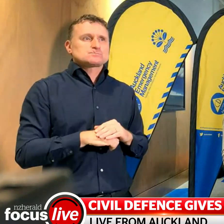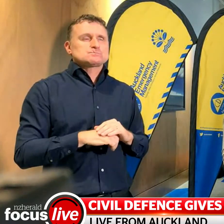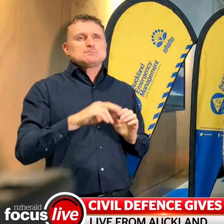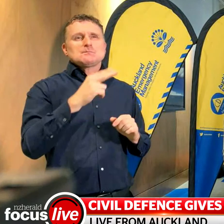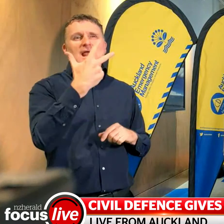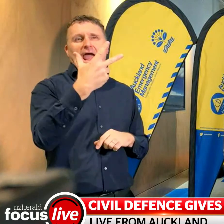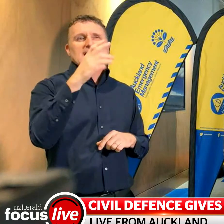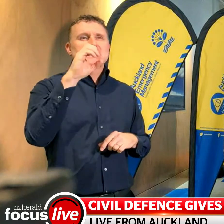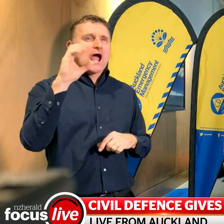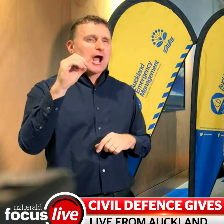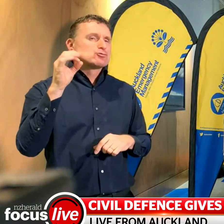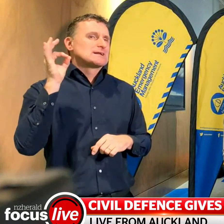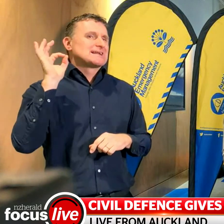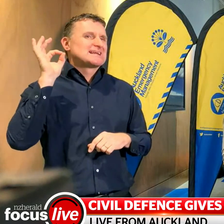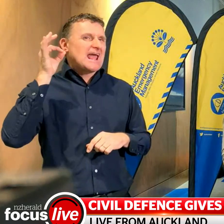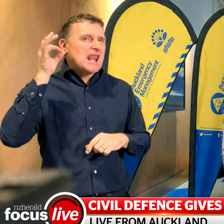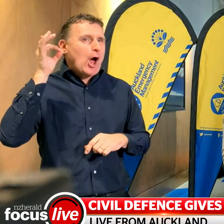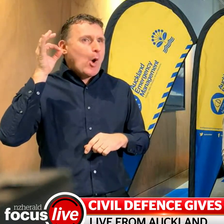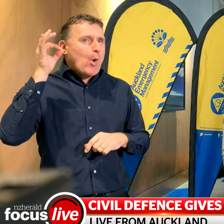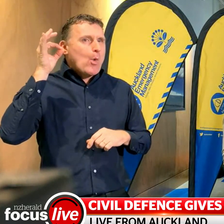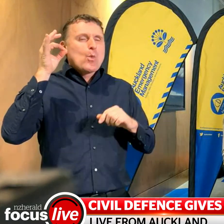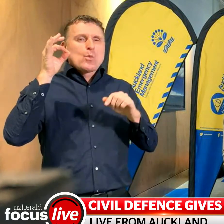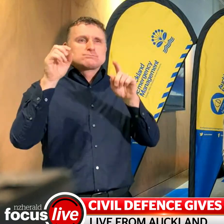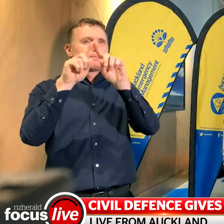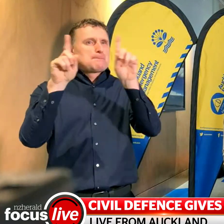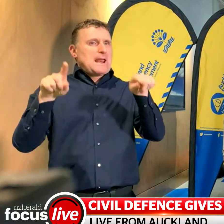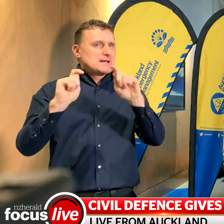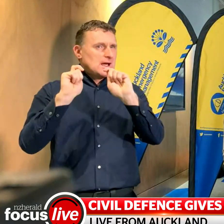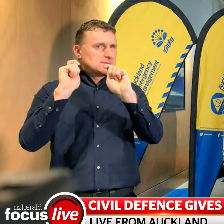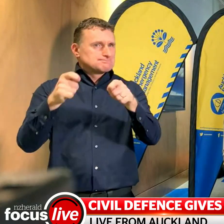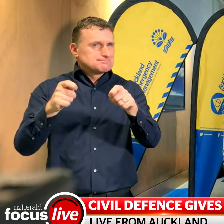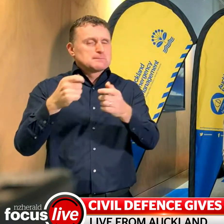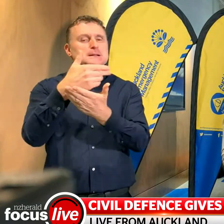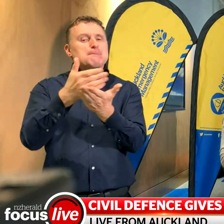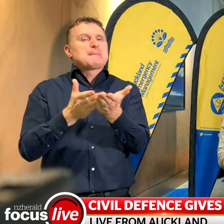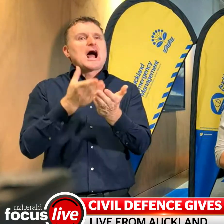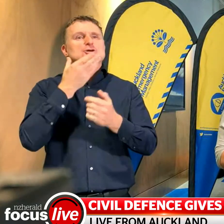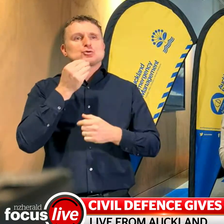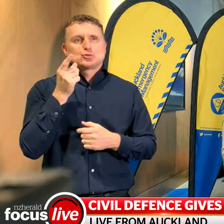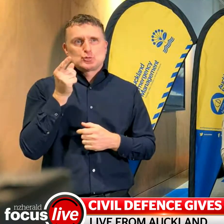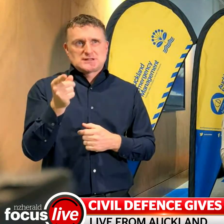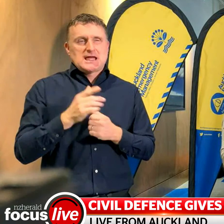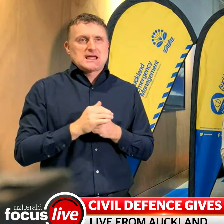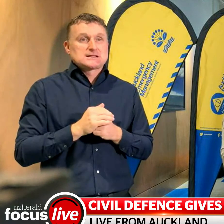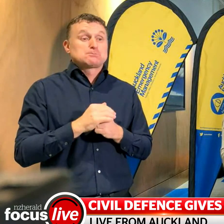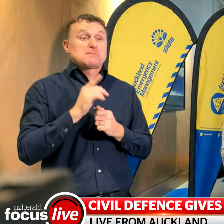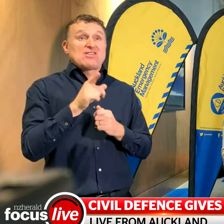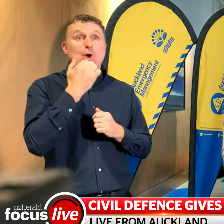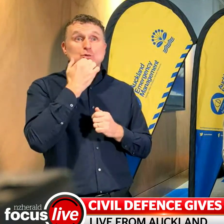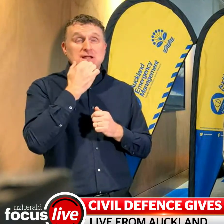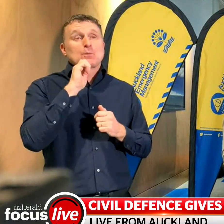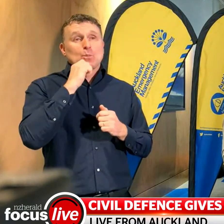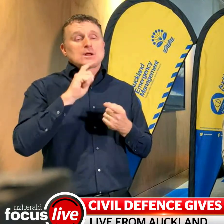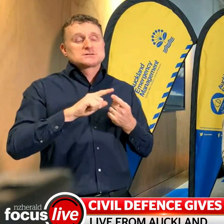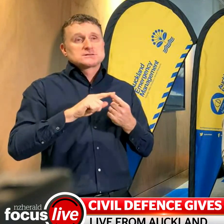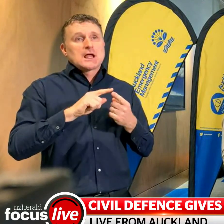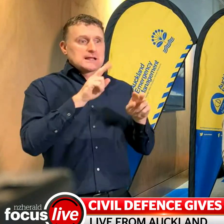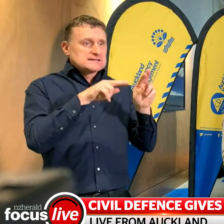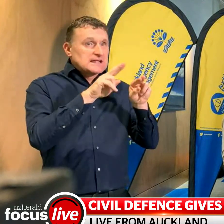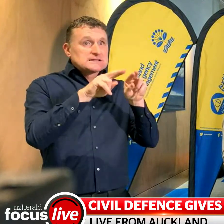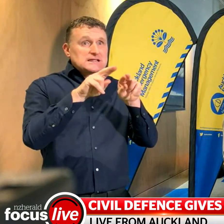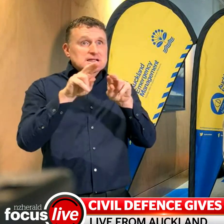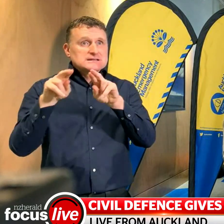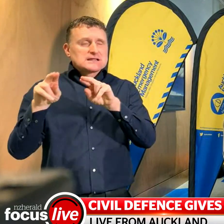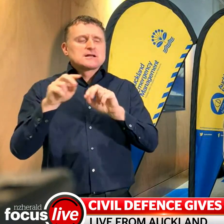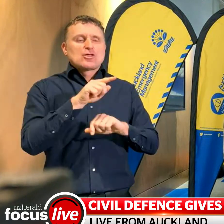800 yellow placards, and we expect again that number to continue growing. But we will keep putting that information out